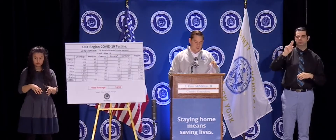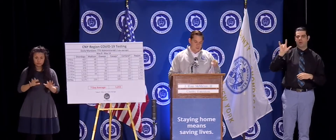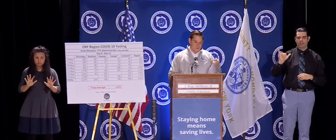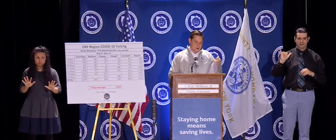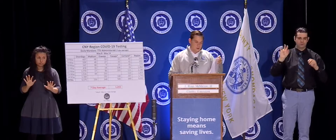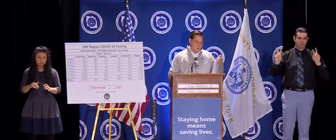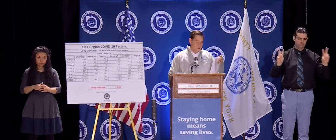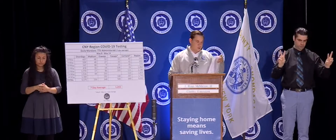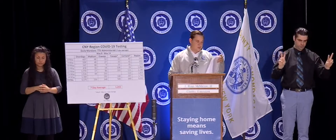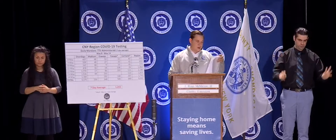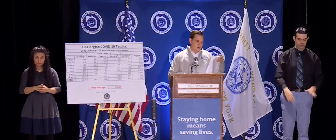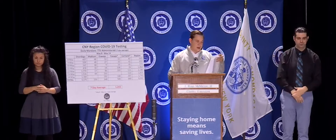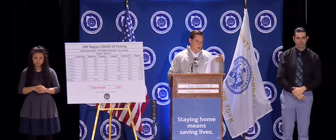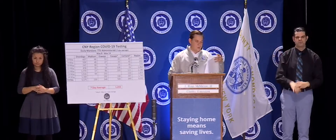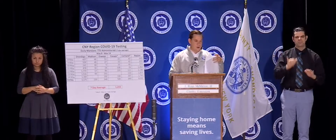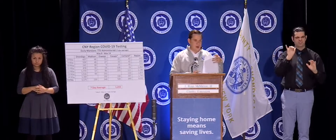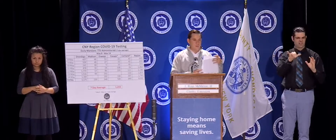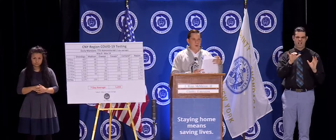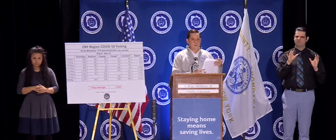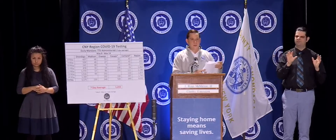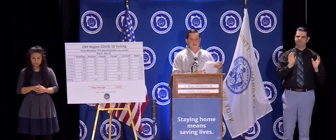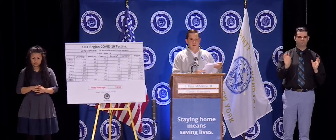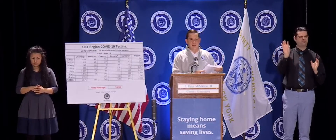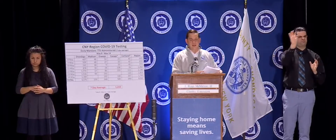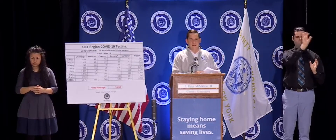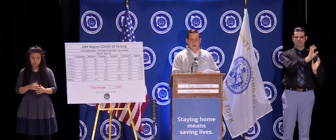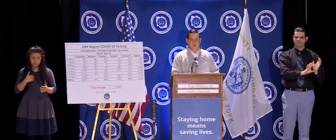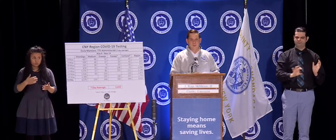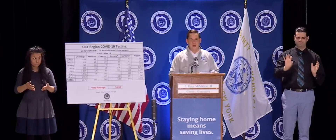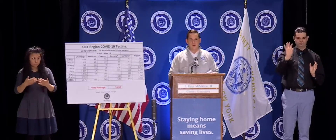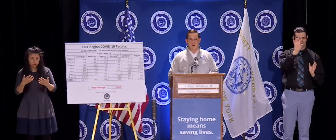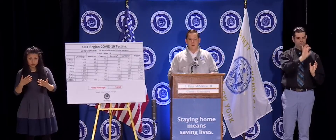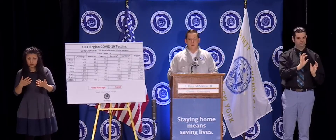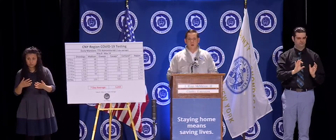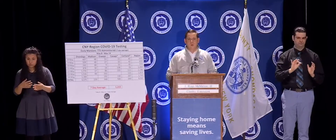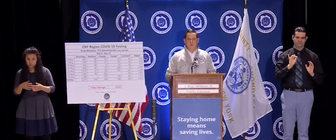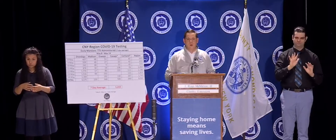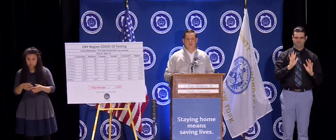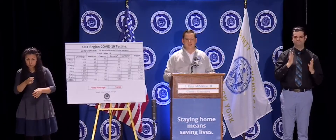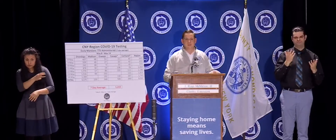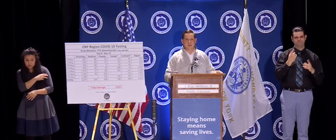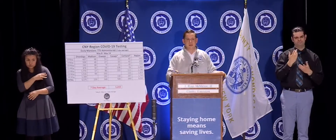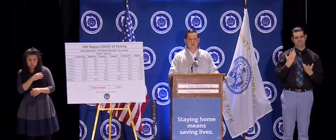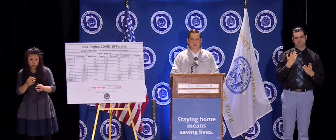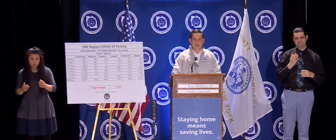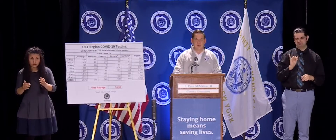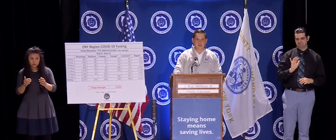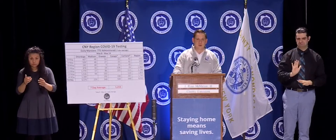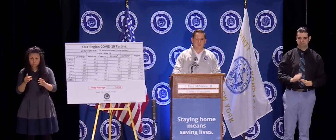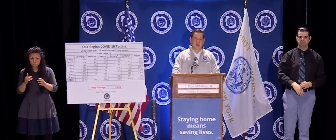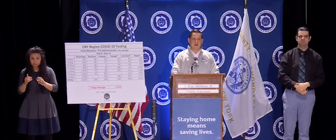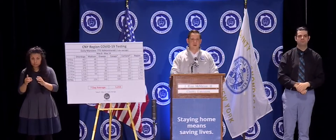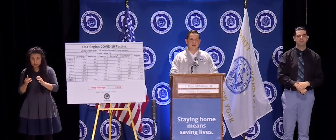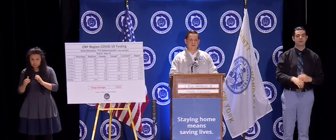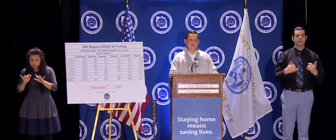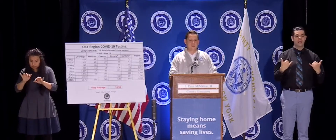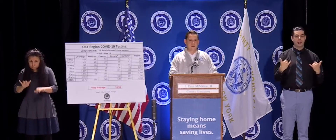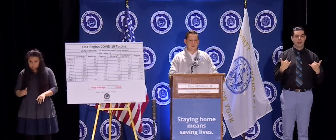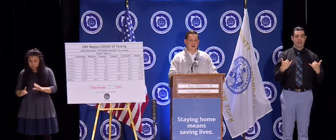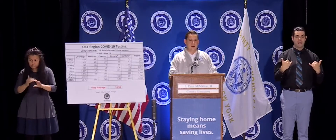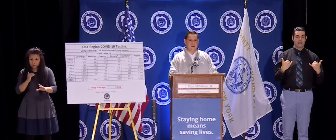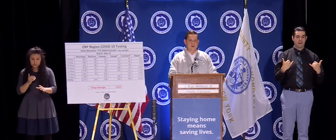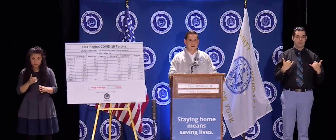Related to some, we're in restart now, but I've had a lot of emails about what this means related to social